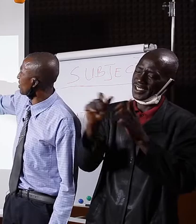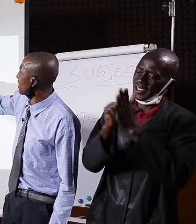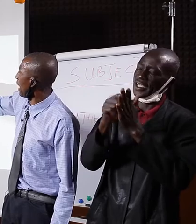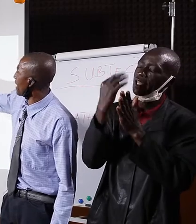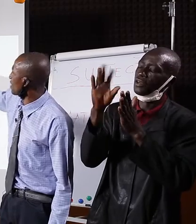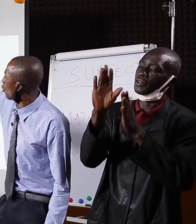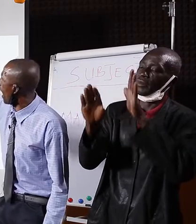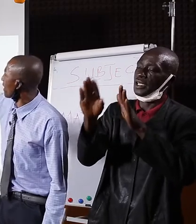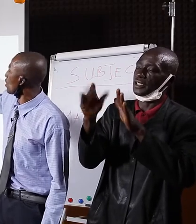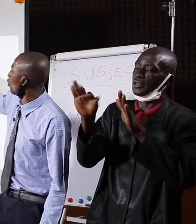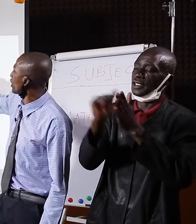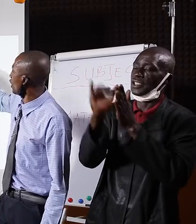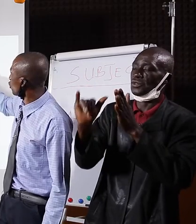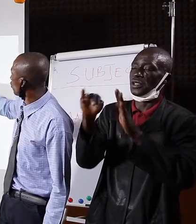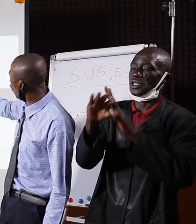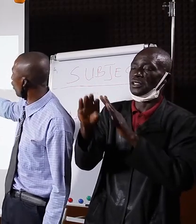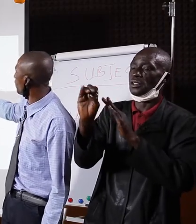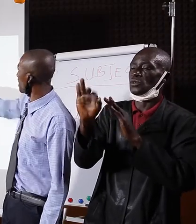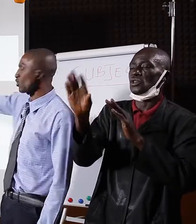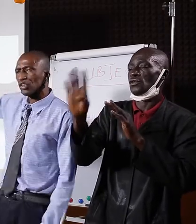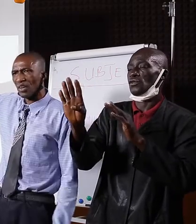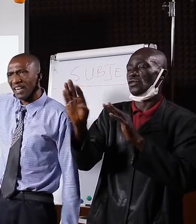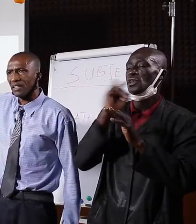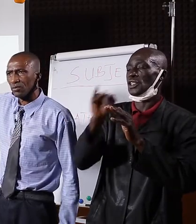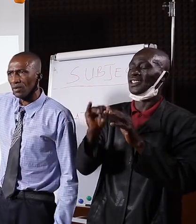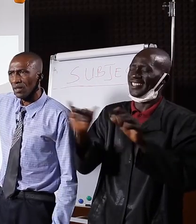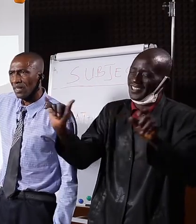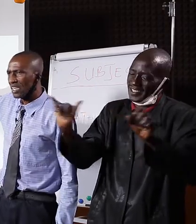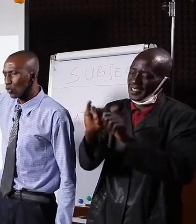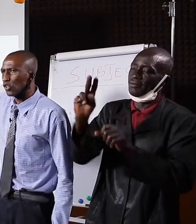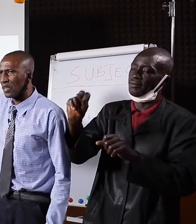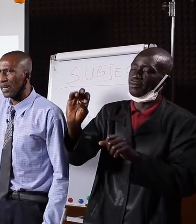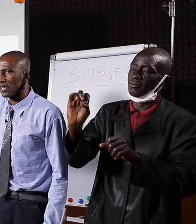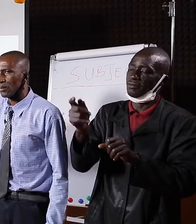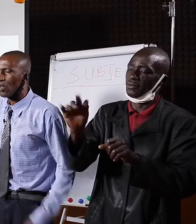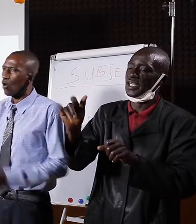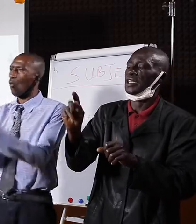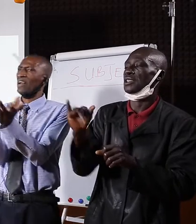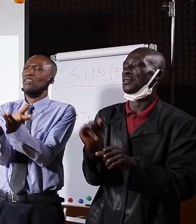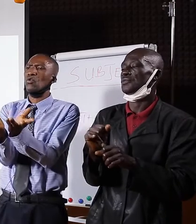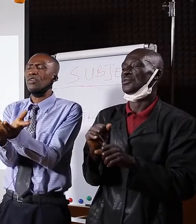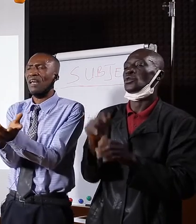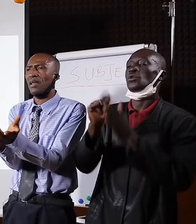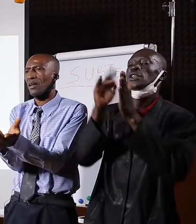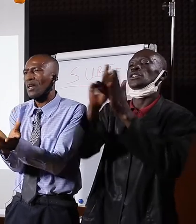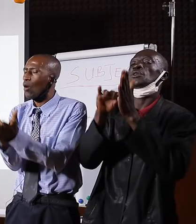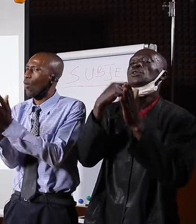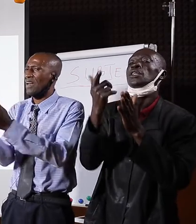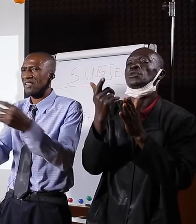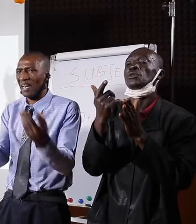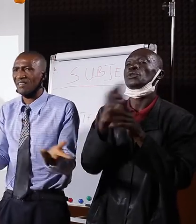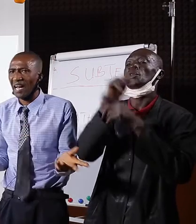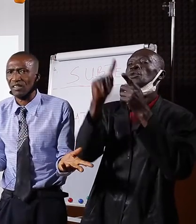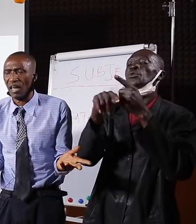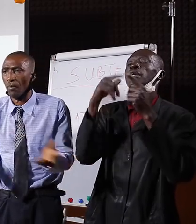the balancing term, that is y, in equation 4 is also negative. It's also negative. What is the rule saying?